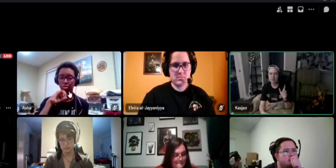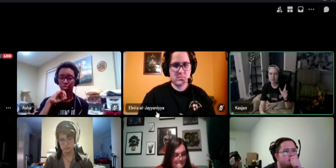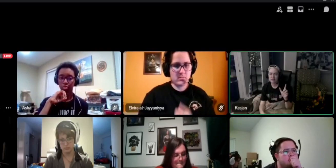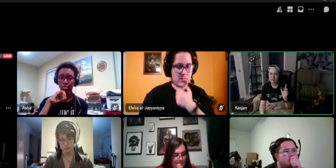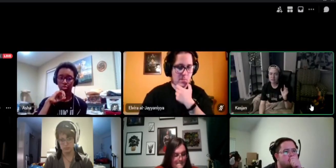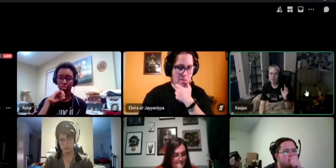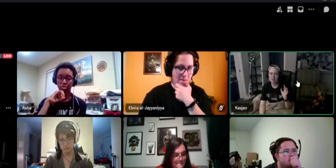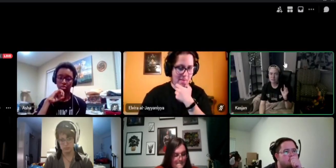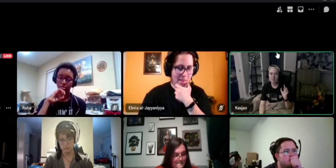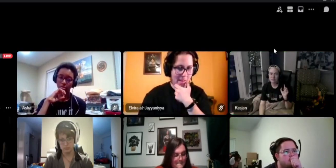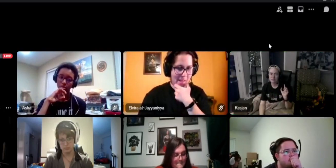the